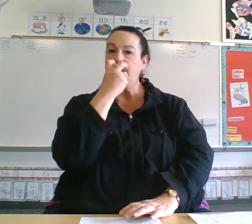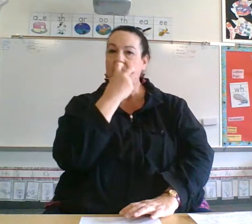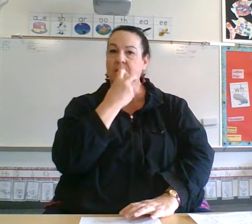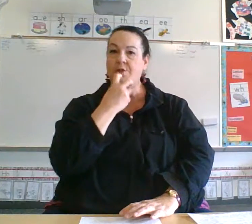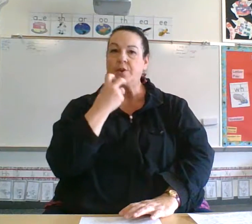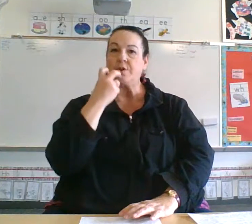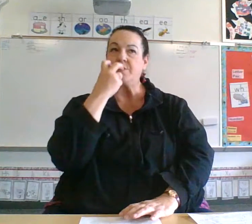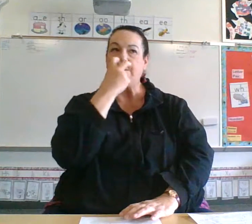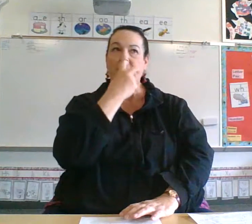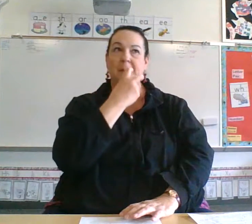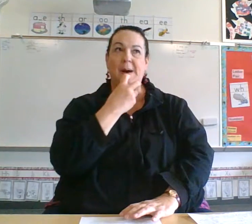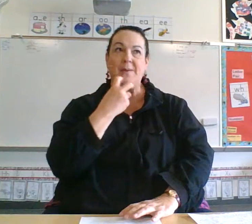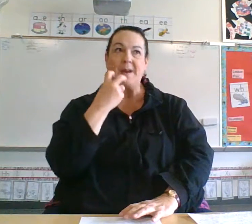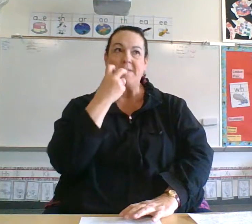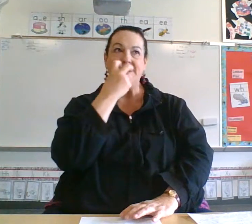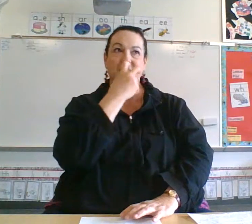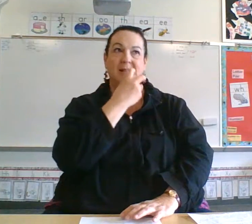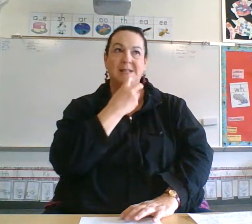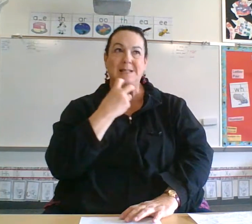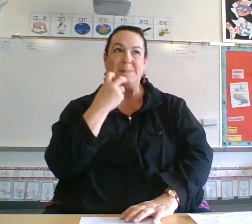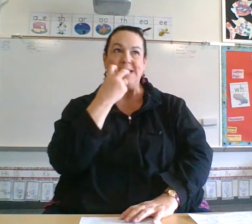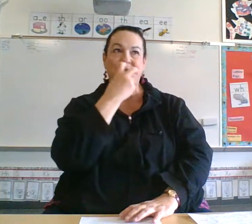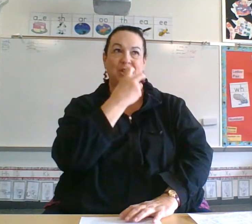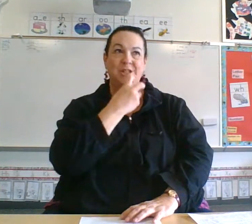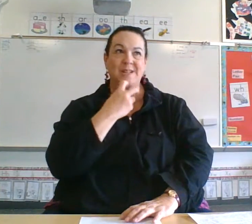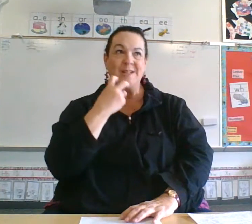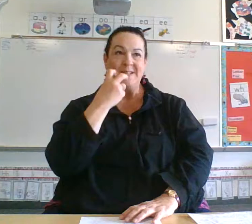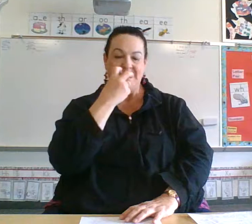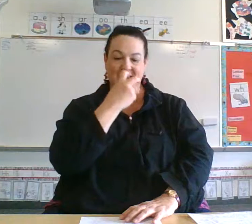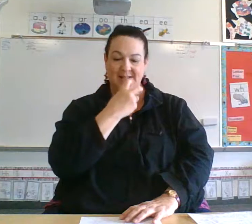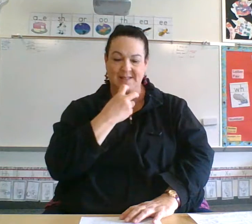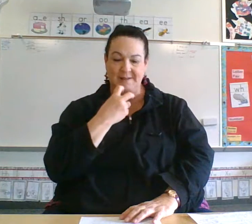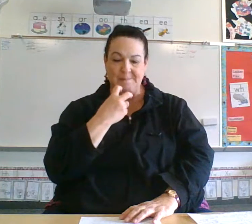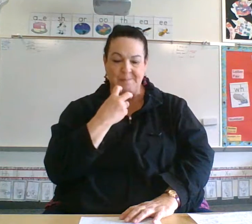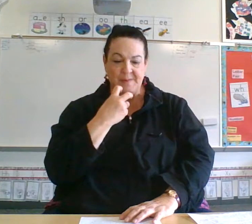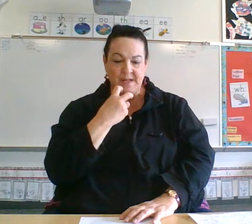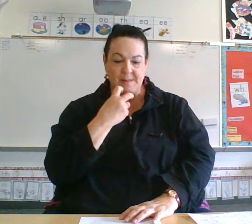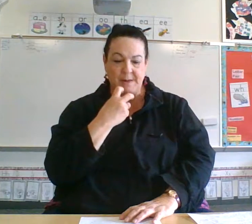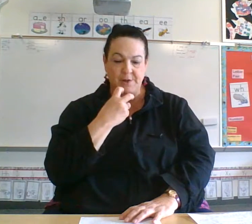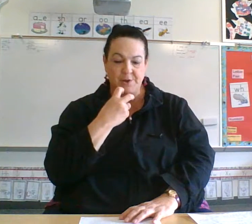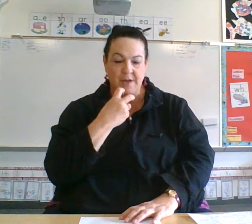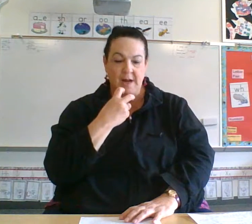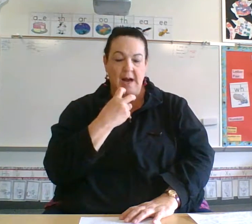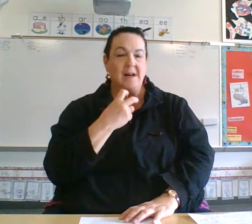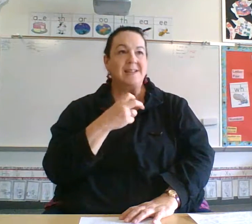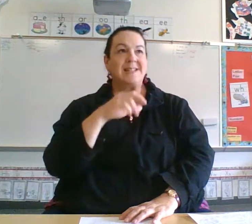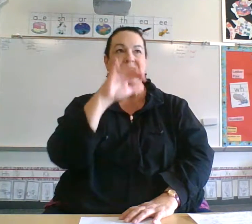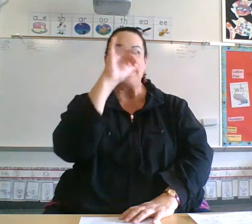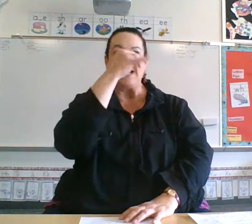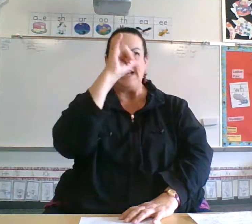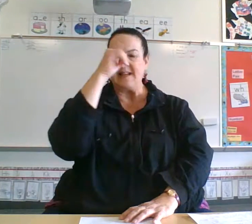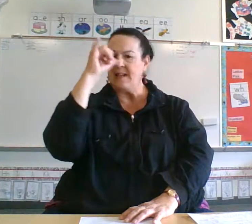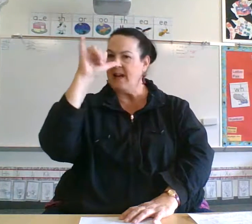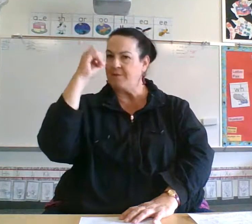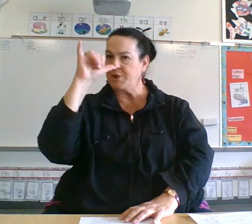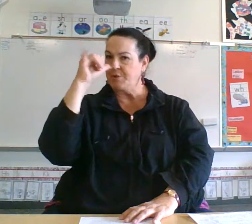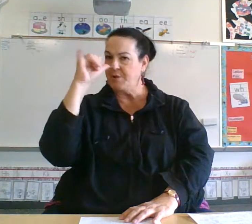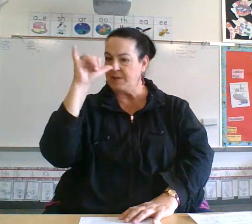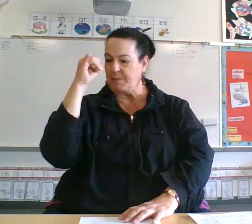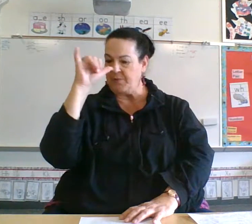that circles around the mouth like this. Speech. Yes, speech. Silly, I think I've shown you this before,